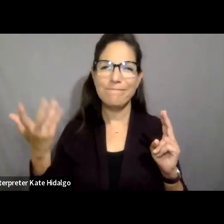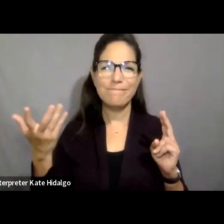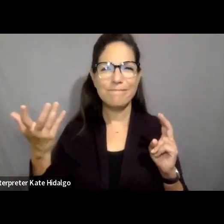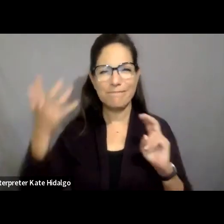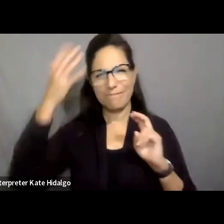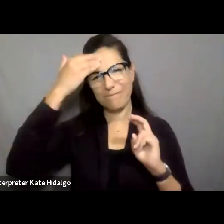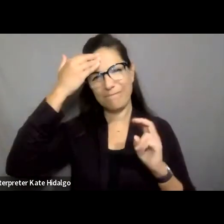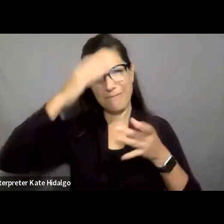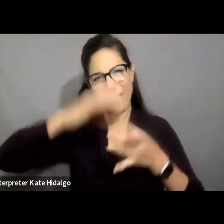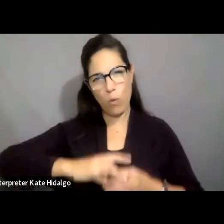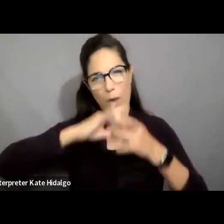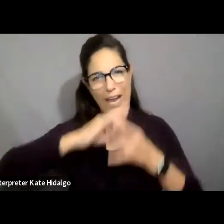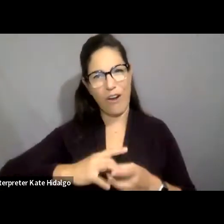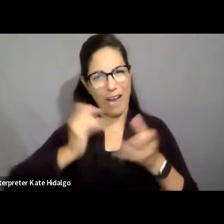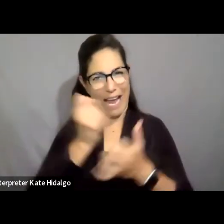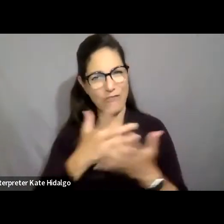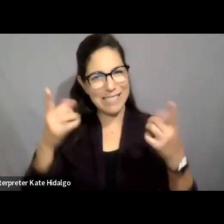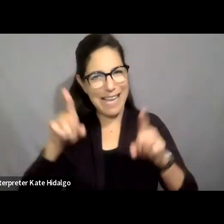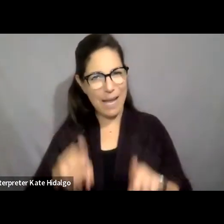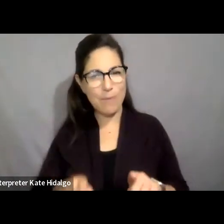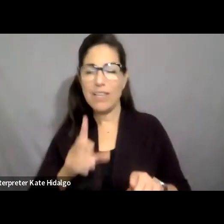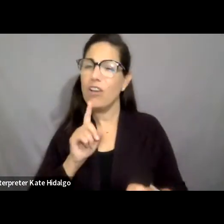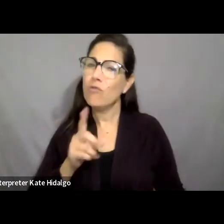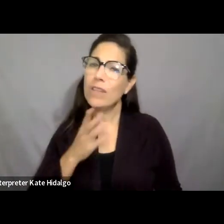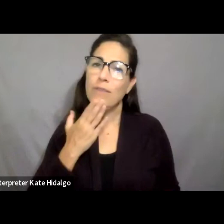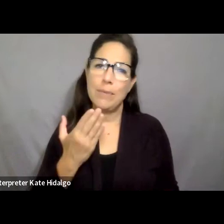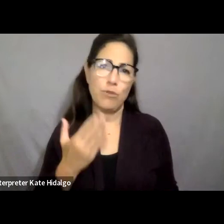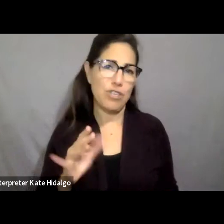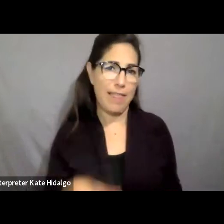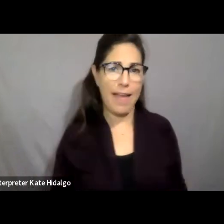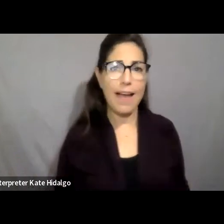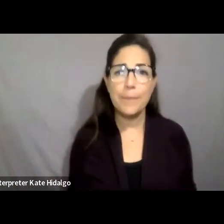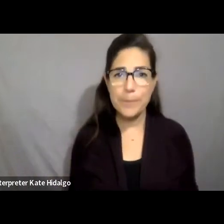aware of everything that's going on. I really, really appreciate that.